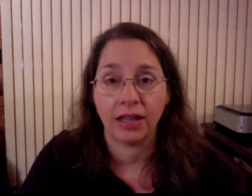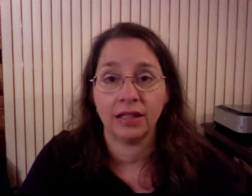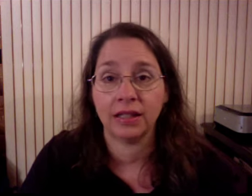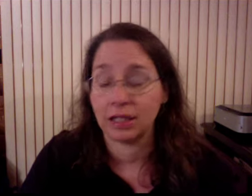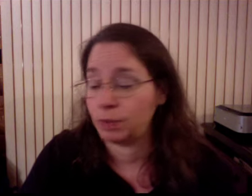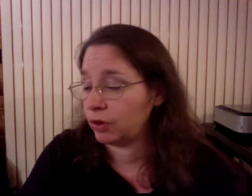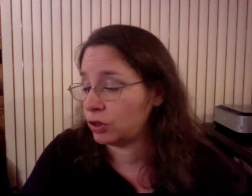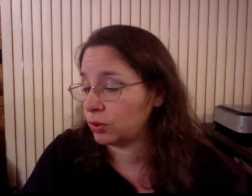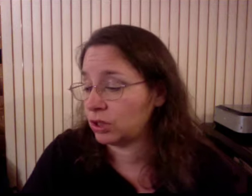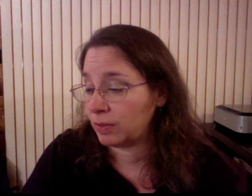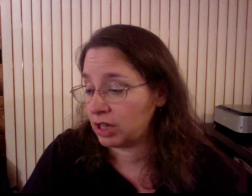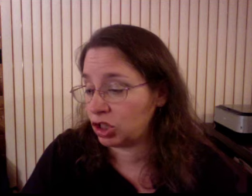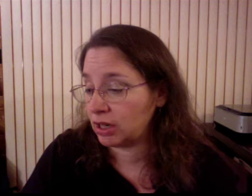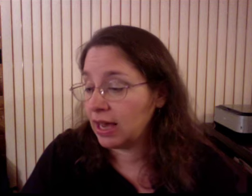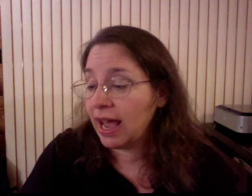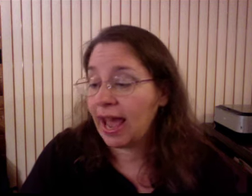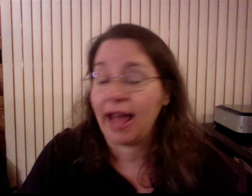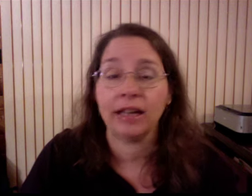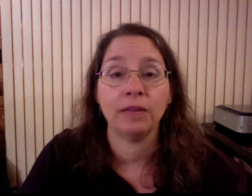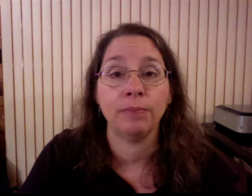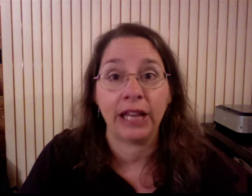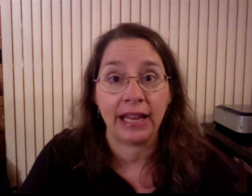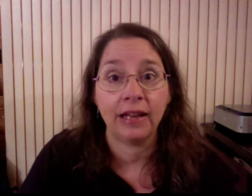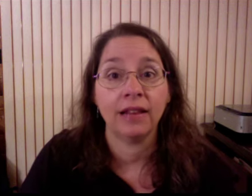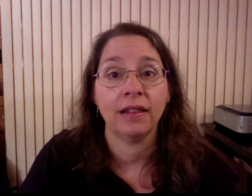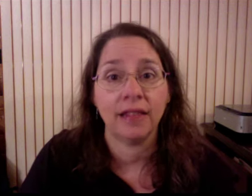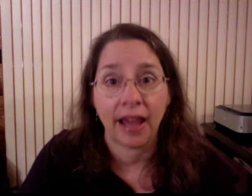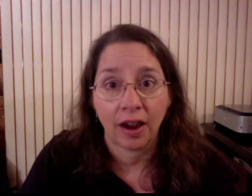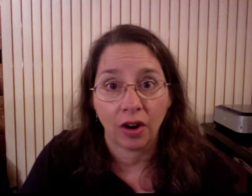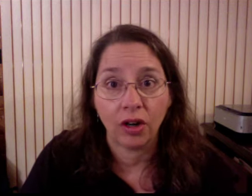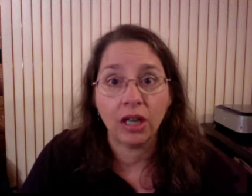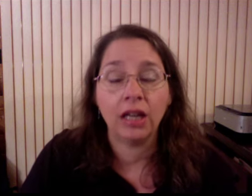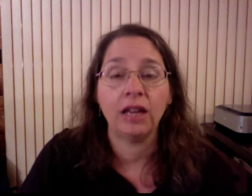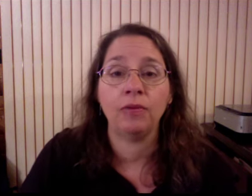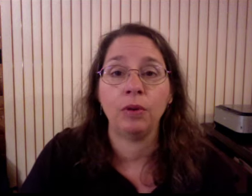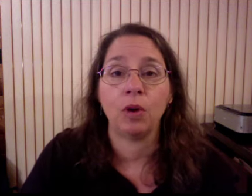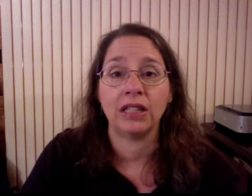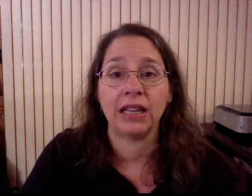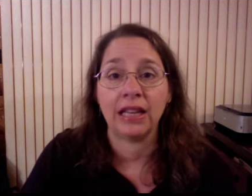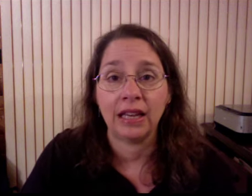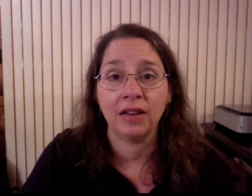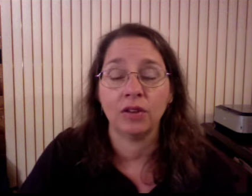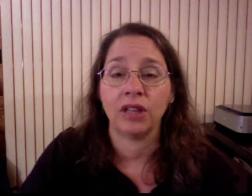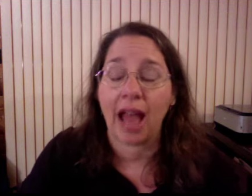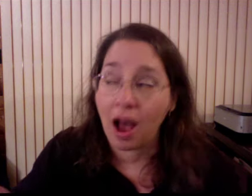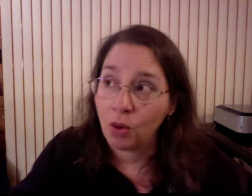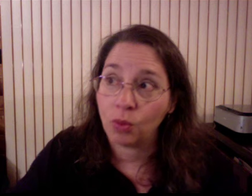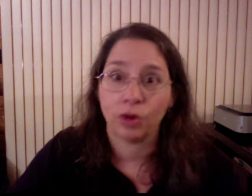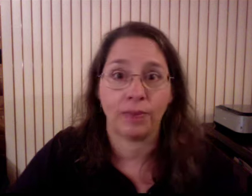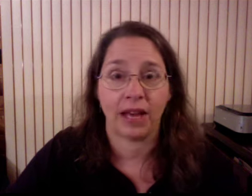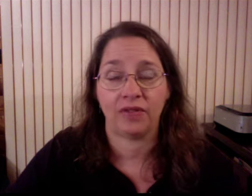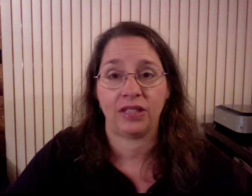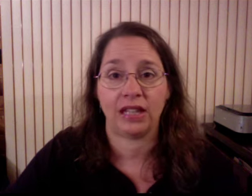the spiritual dimension and begin there if we want to heal the outward